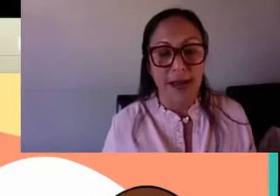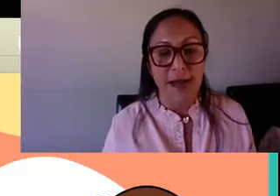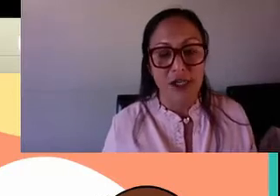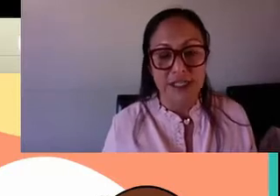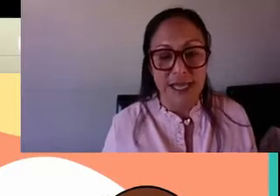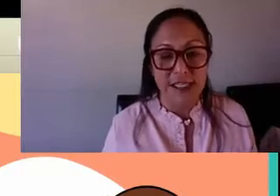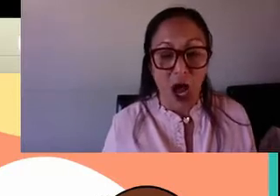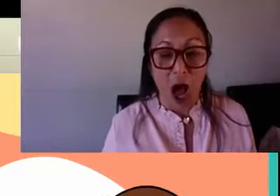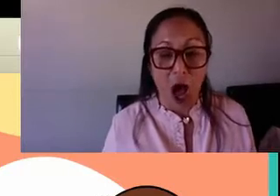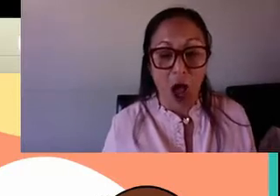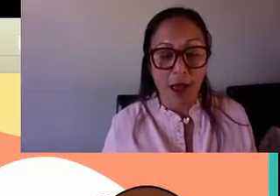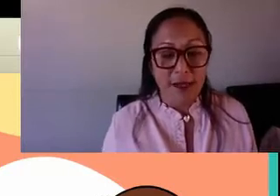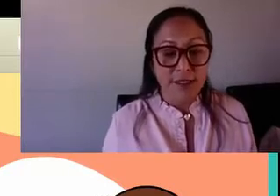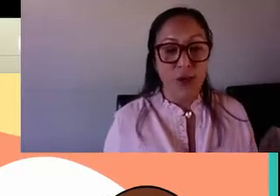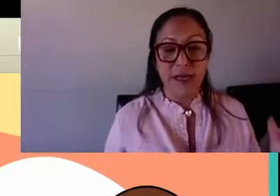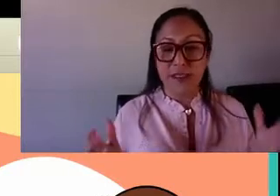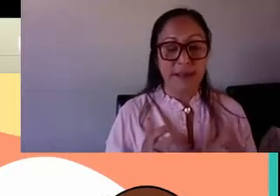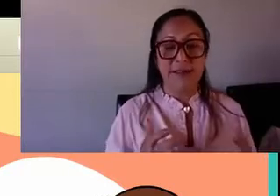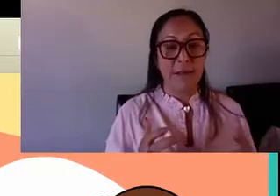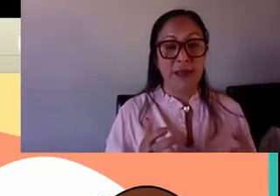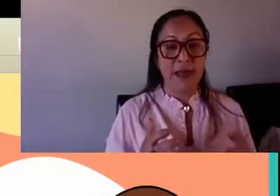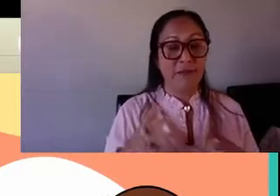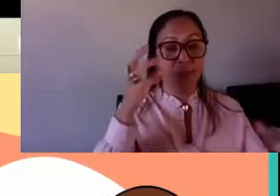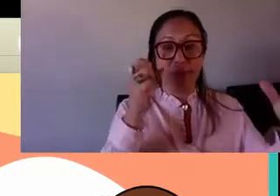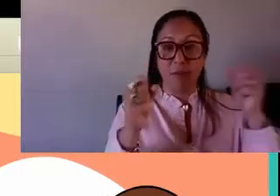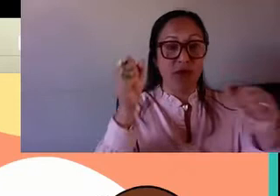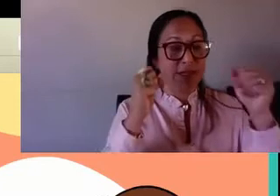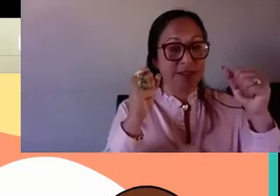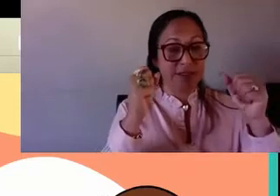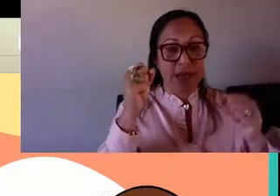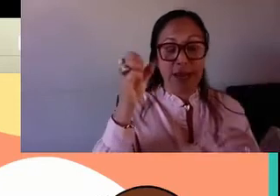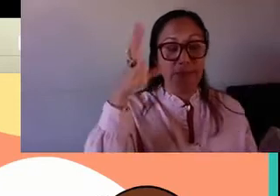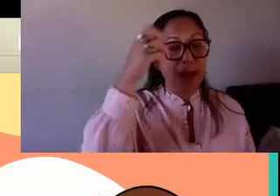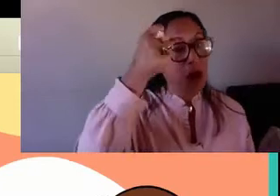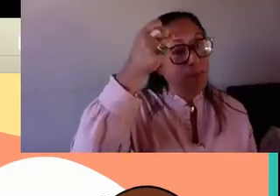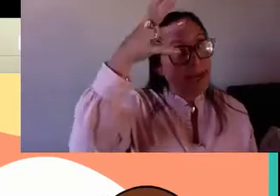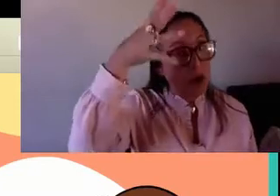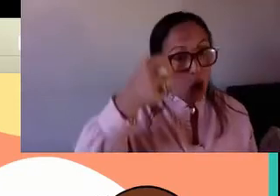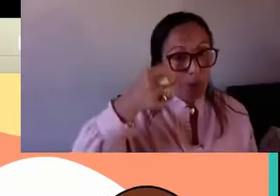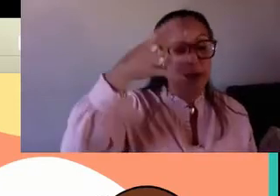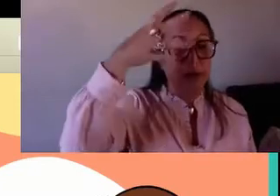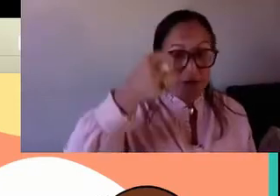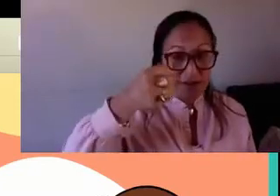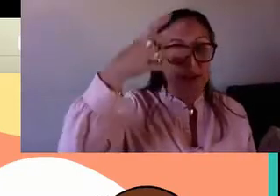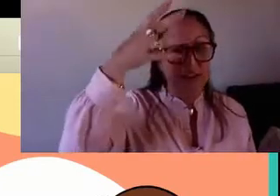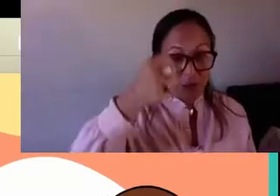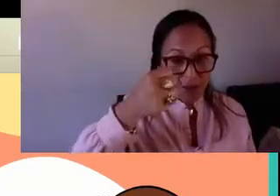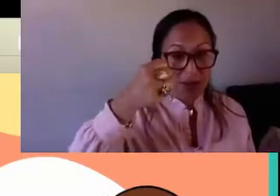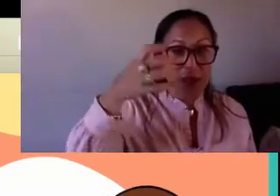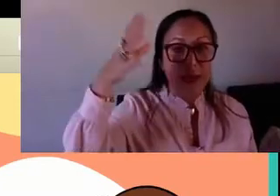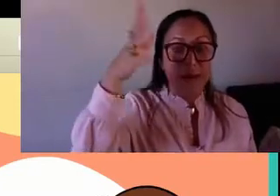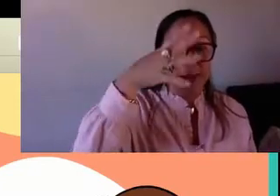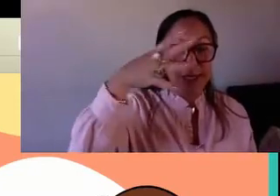They might actually say dog. So we expect the same thing from the movements. It might not be an open and closed fist for